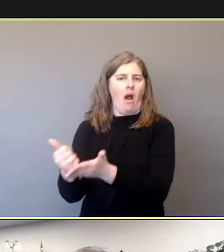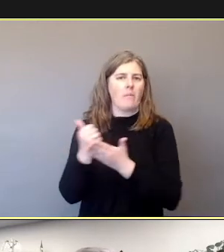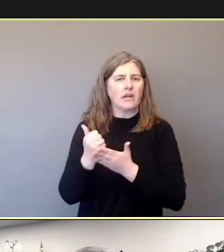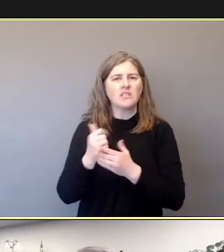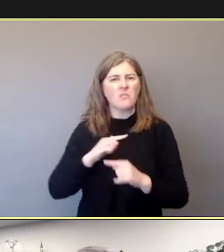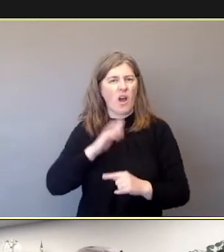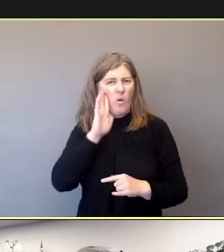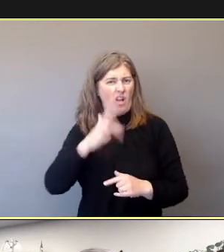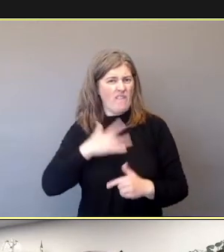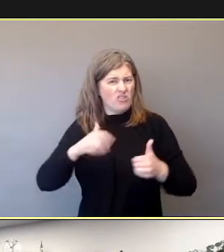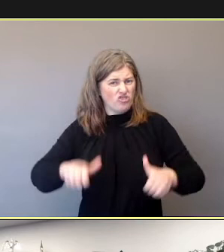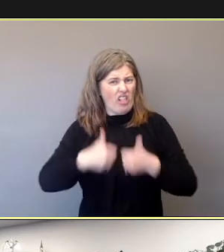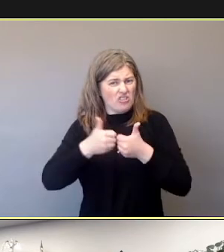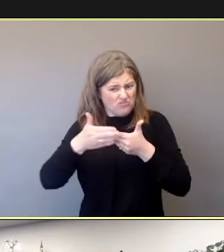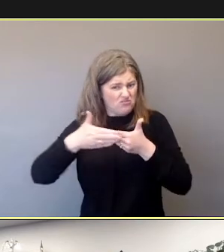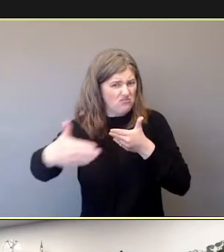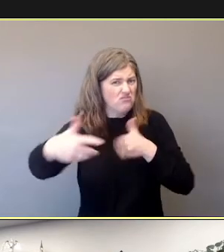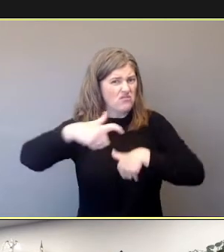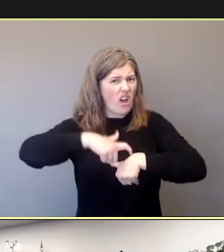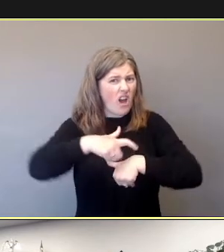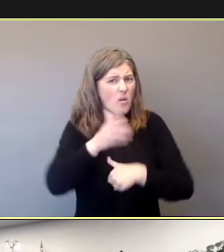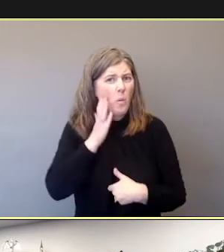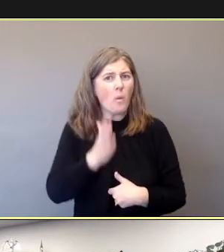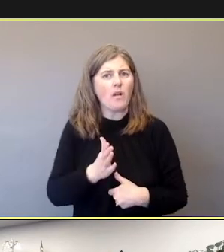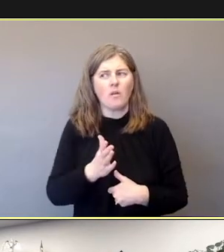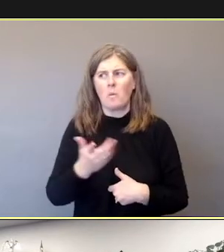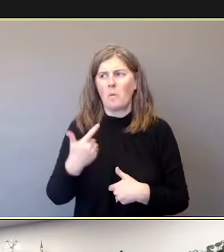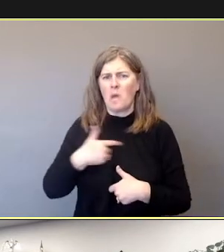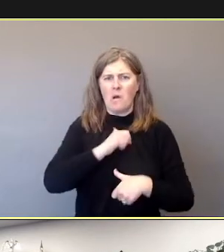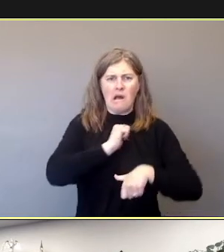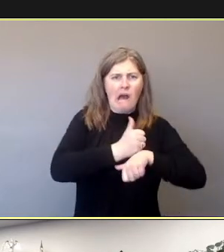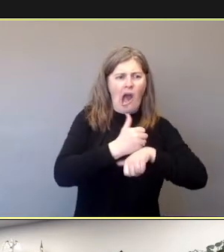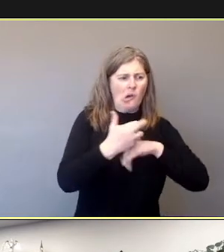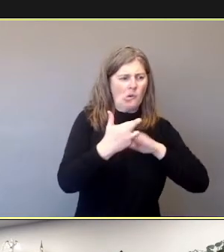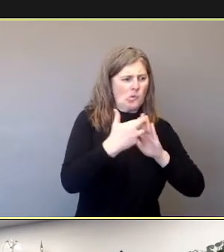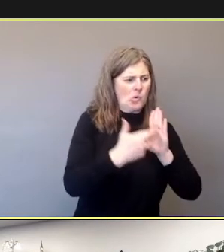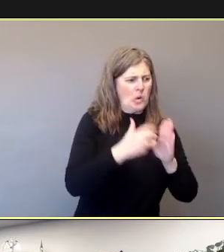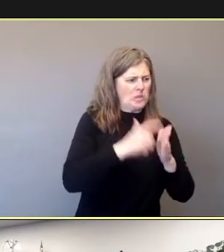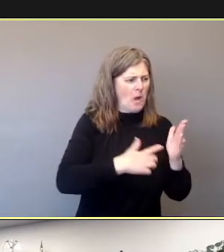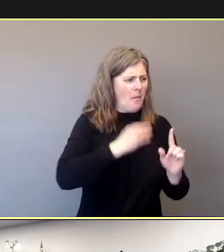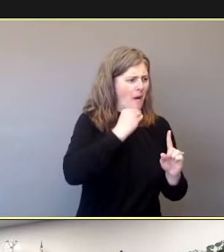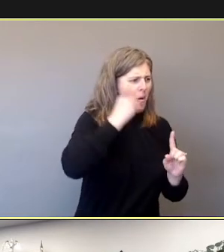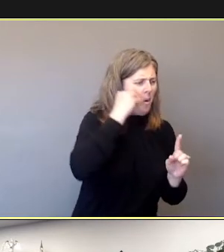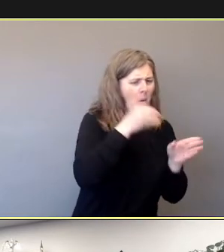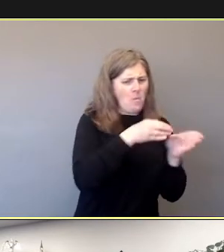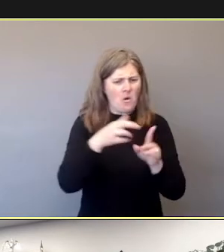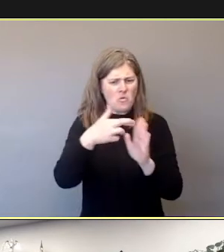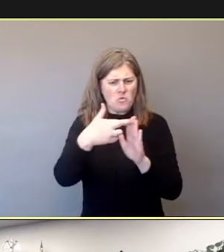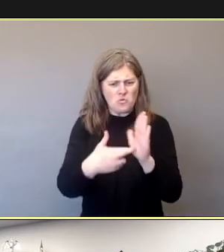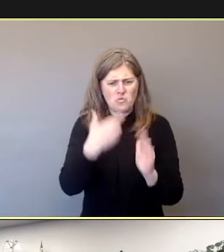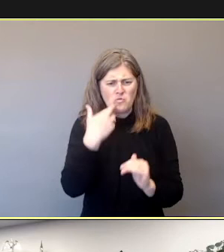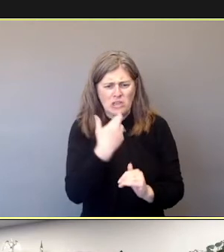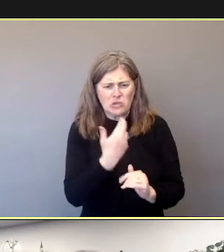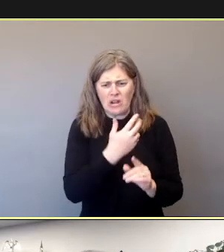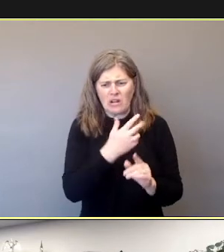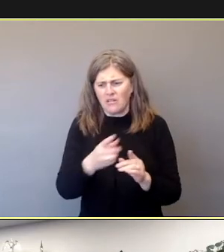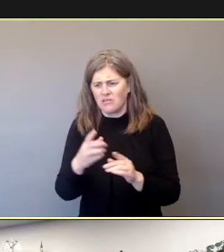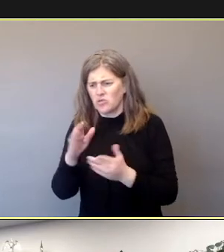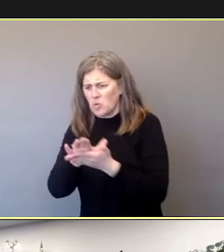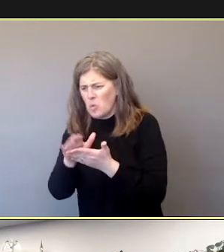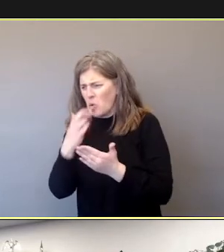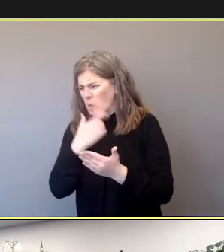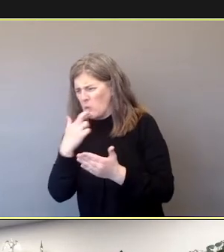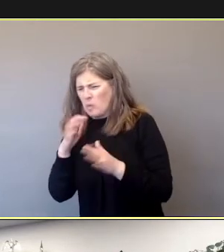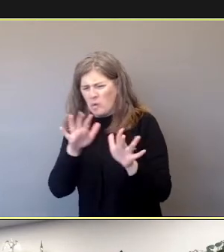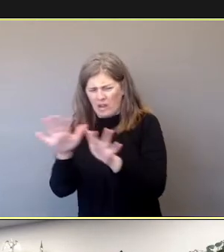challenging period of time as we make rules in our homes and restaurants and businesses and school boards and